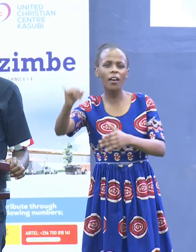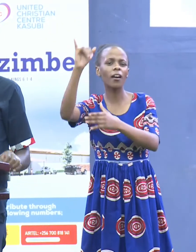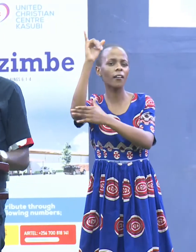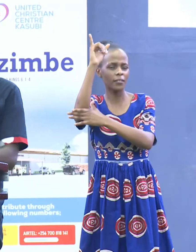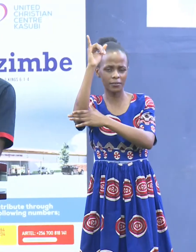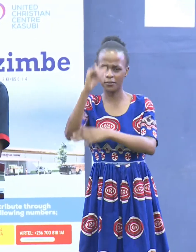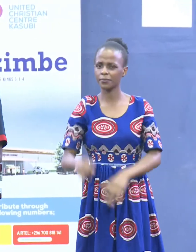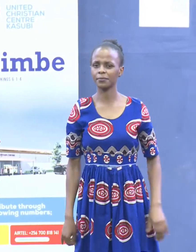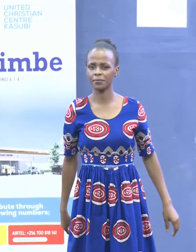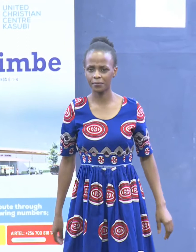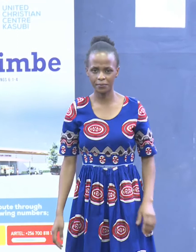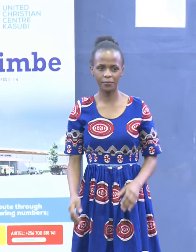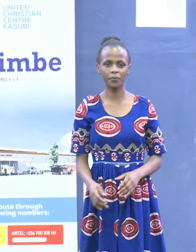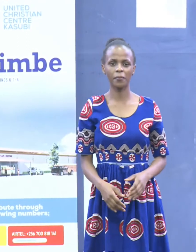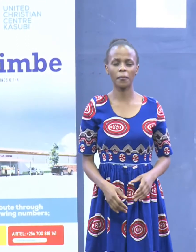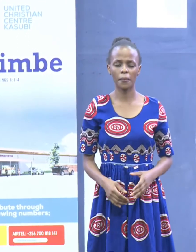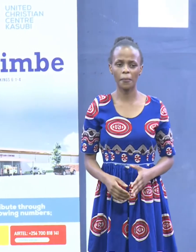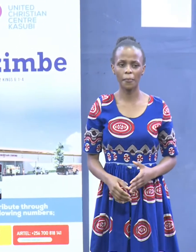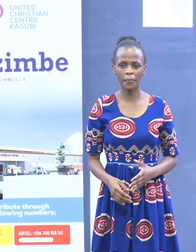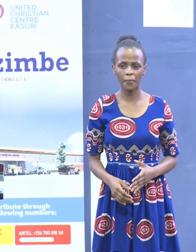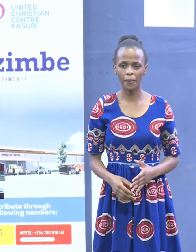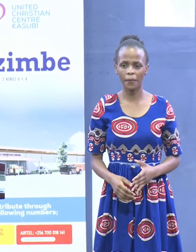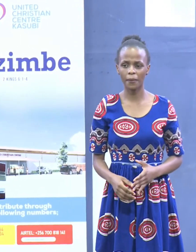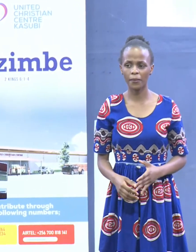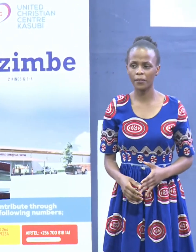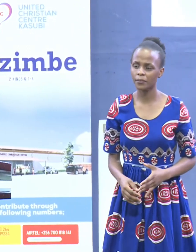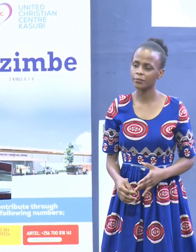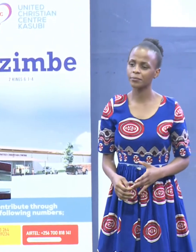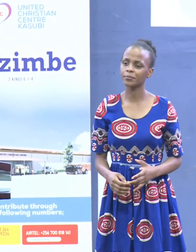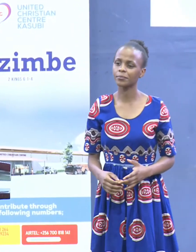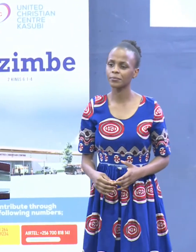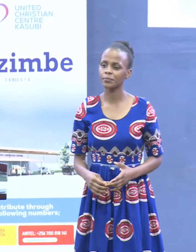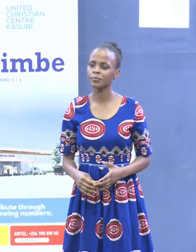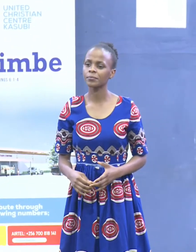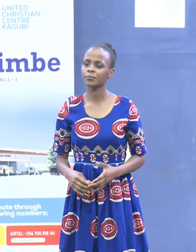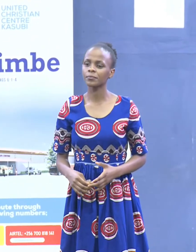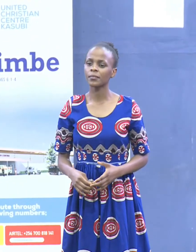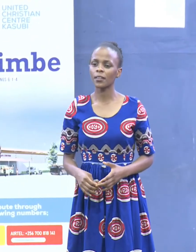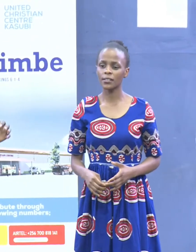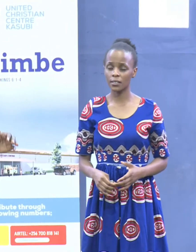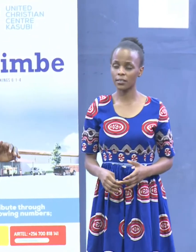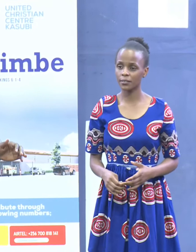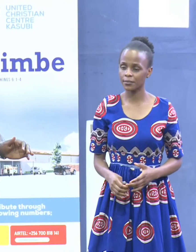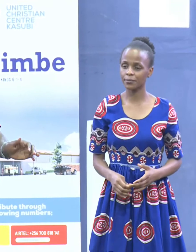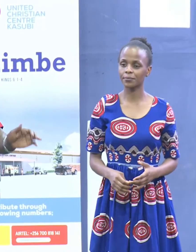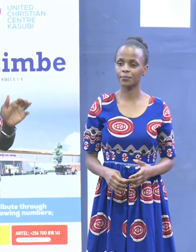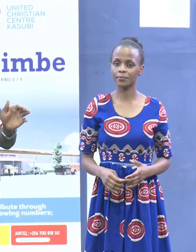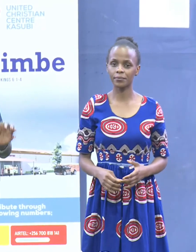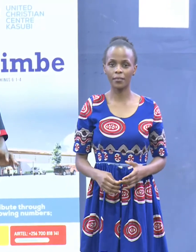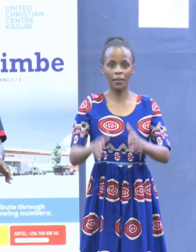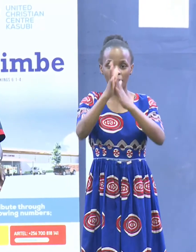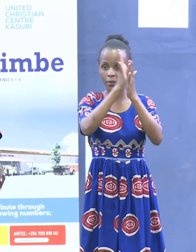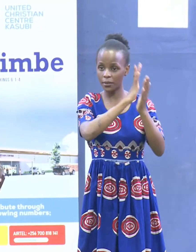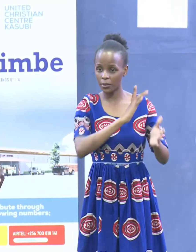the mother prepares Jacob to become what we read in Genesis 49 verse 3 unto the father Jacob, unto the father Isaac.